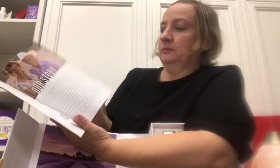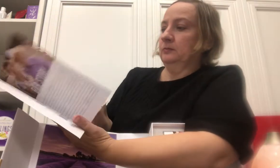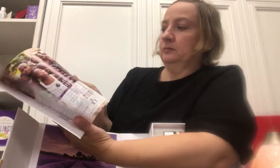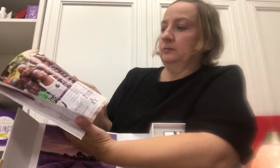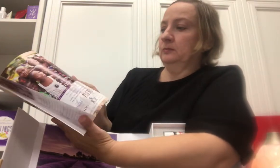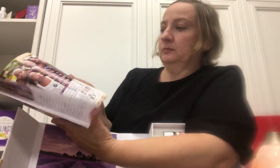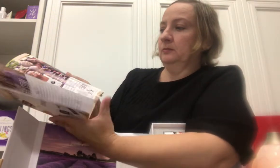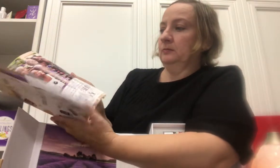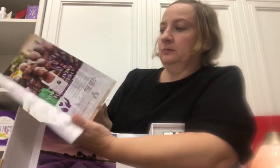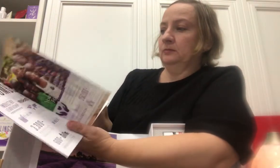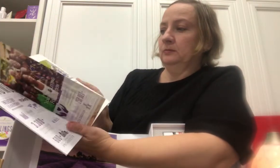little pamphlet